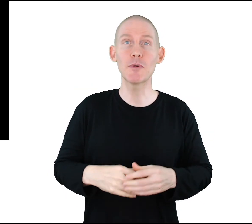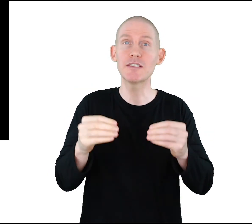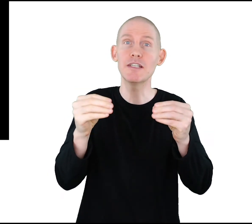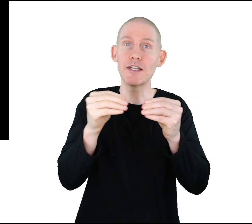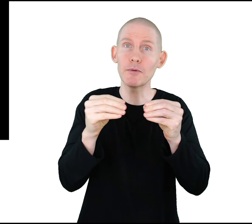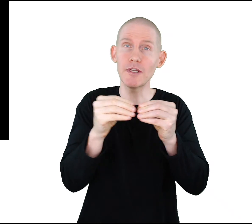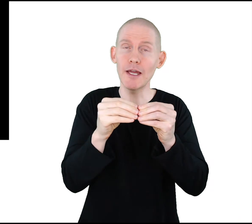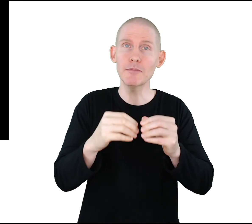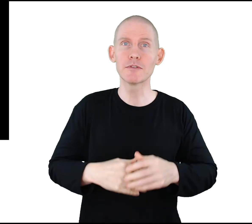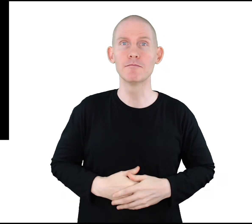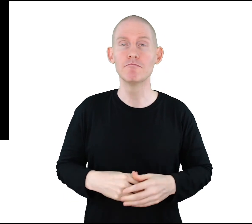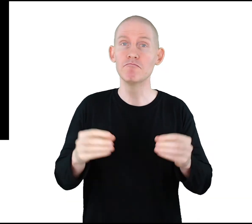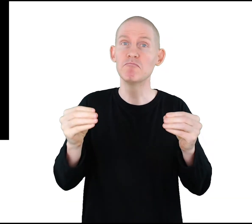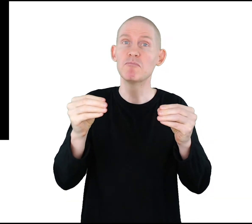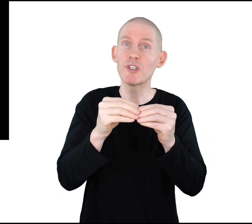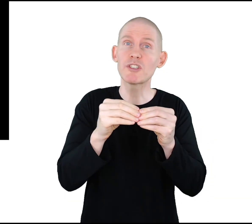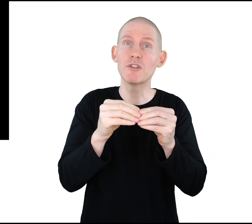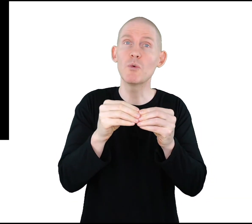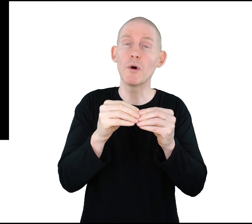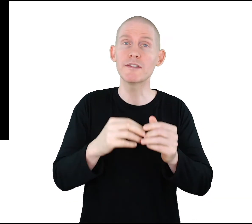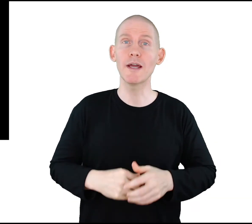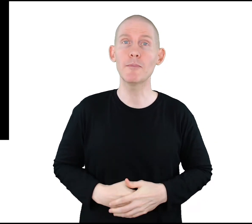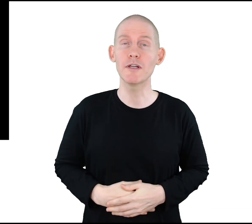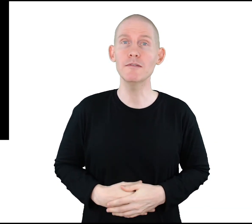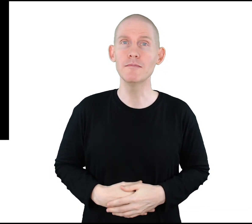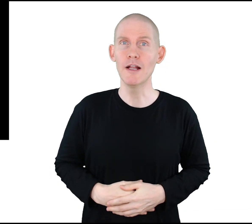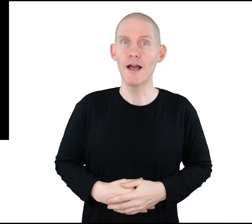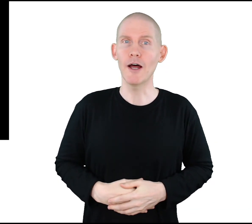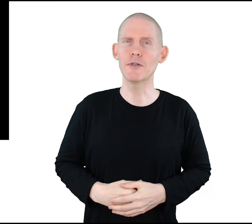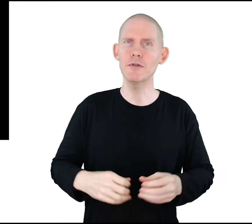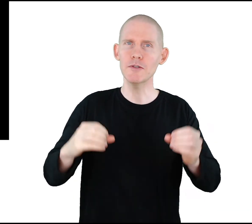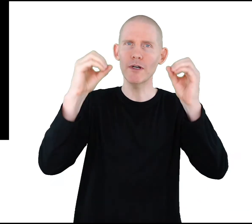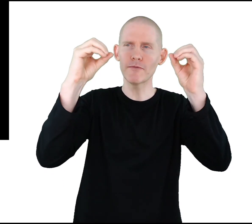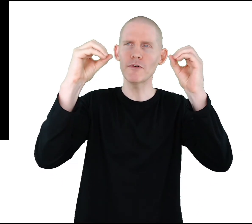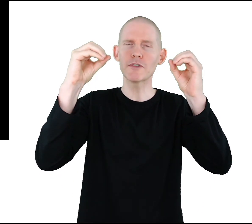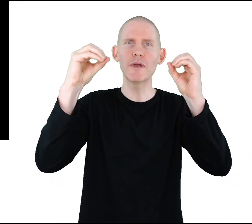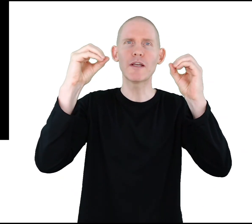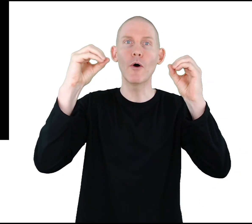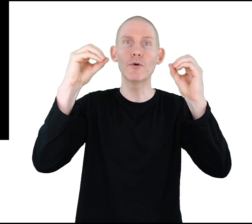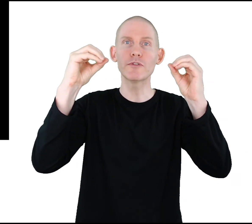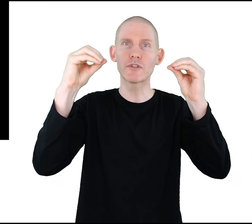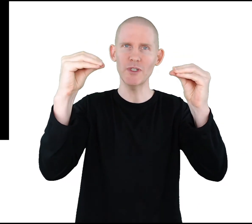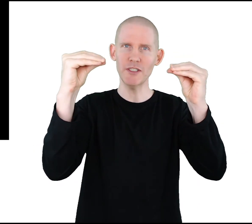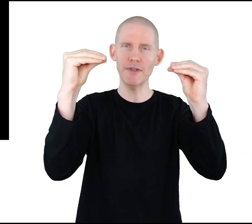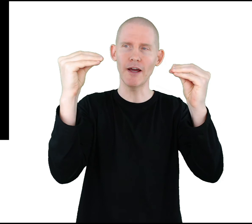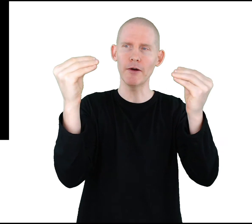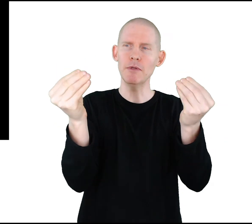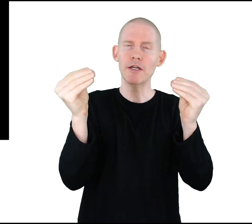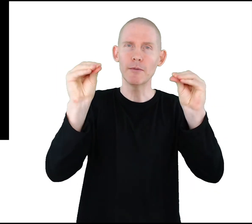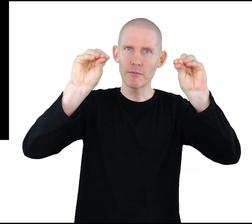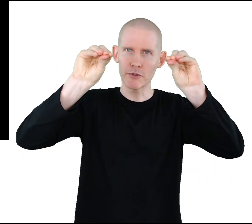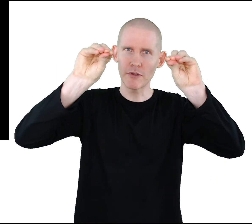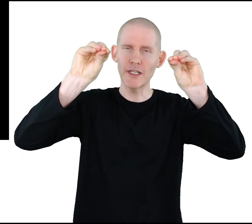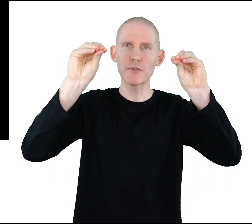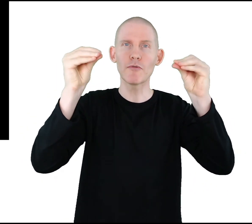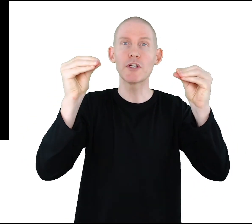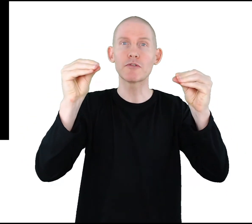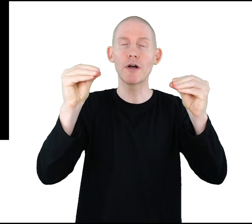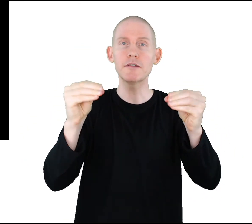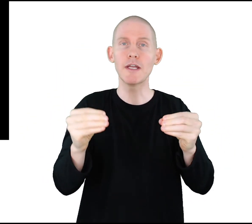see double taps. We're just going to do one tap here. How do we do it? Well, first make O's, squish them down so the tips of the fingers are all together